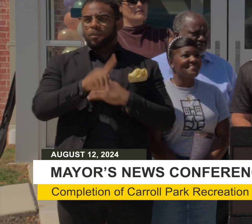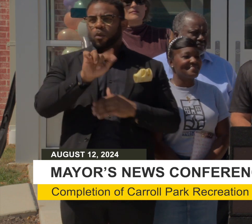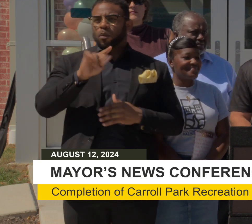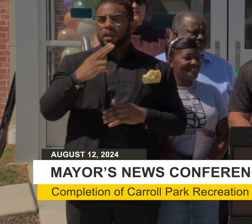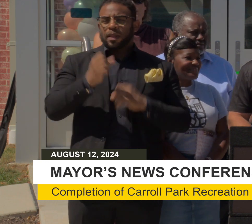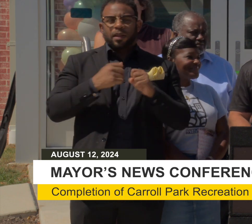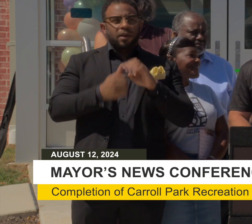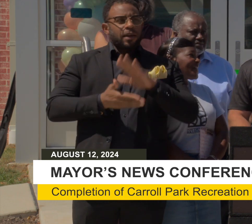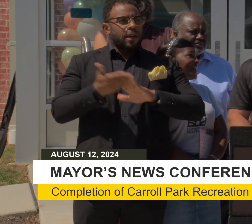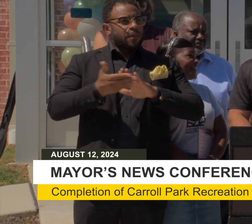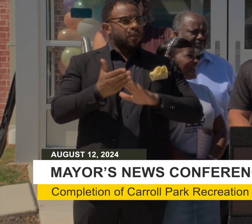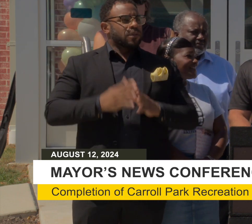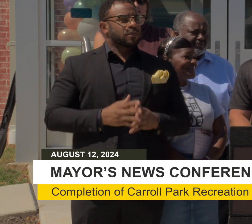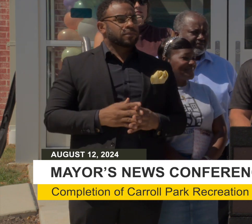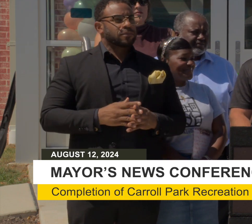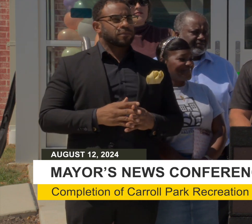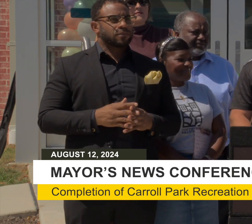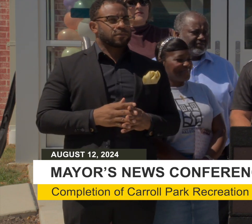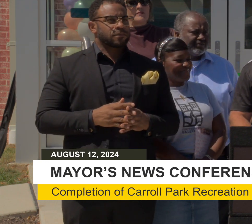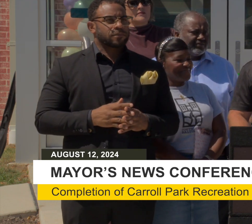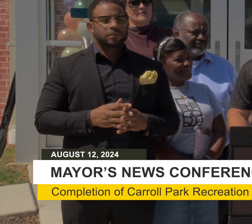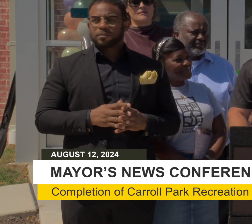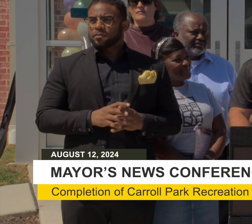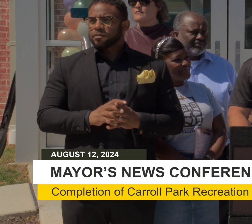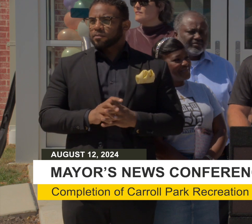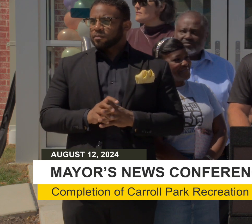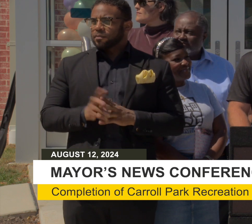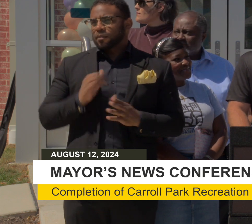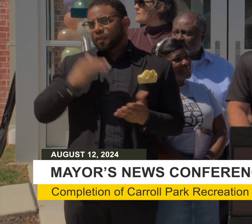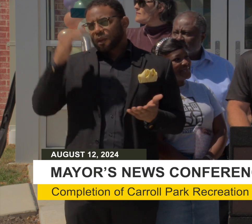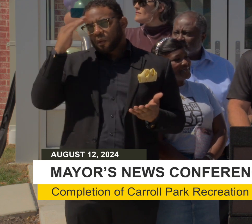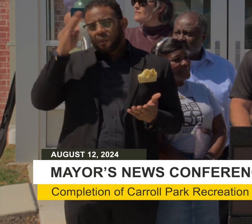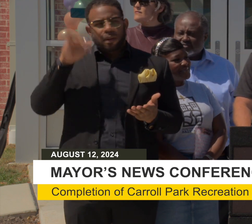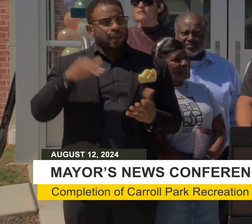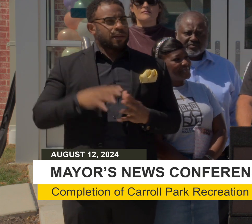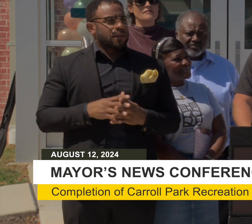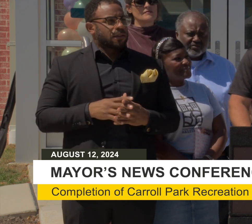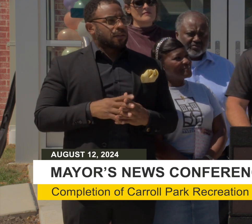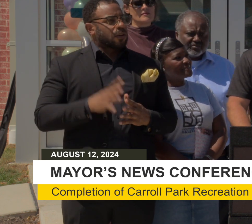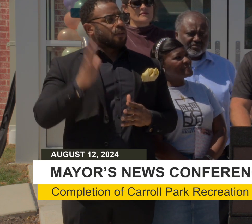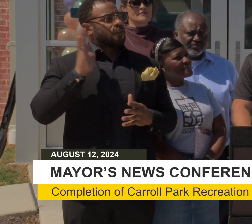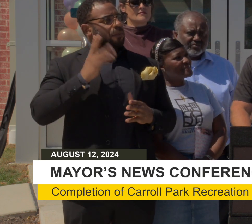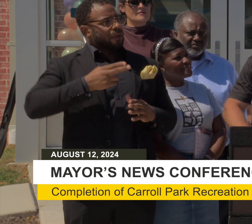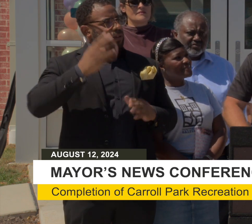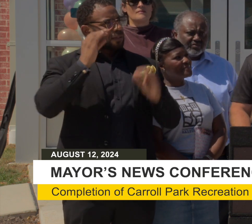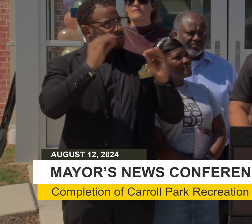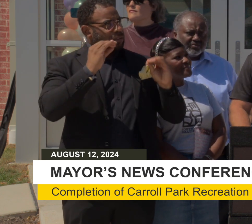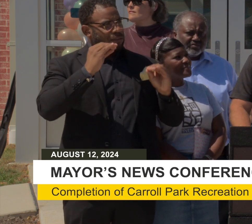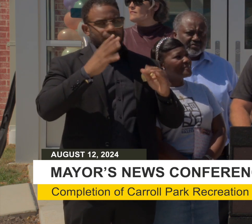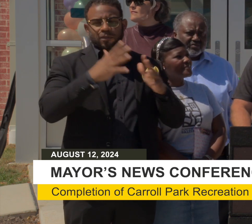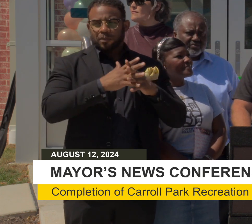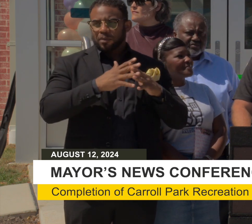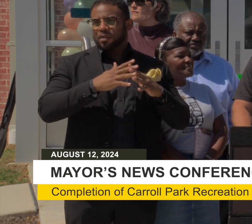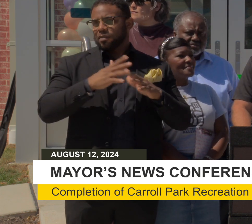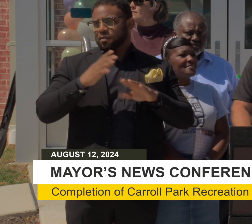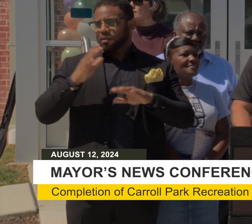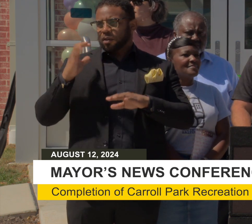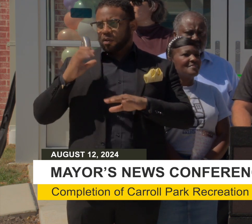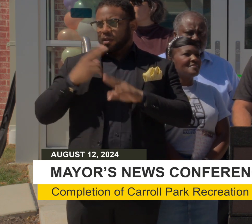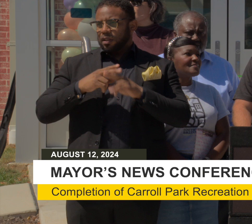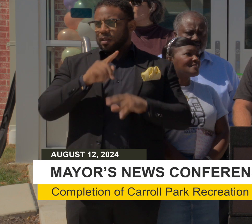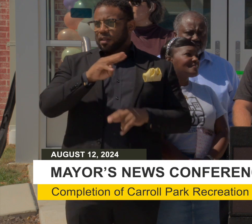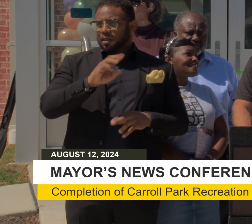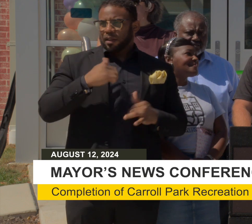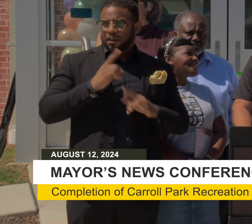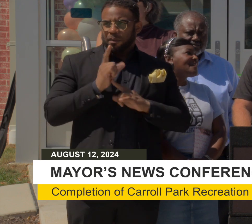year in operation. I'm aware that former history teaching, football coaching guys named Tim are